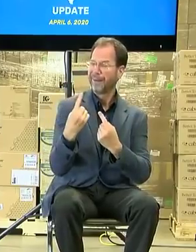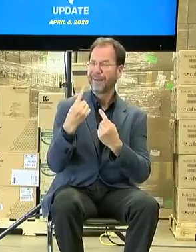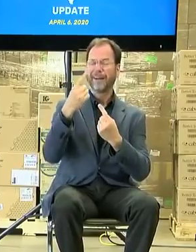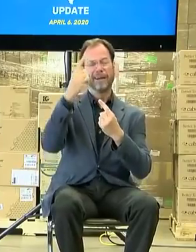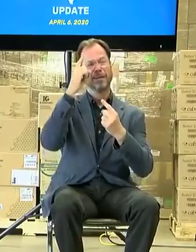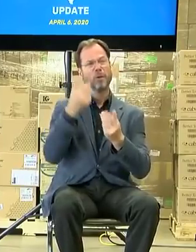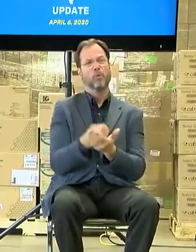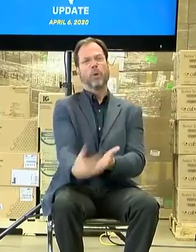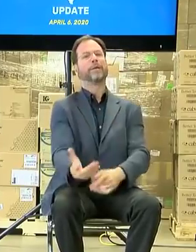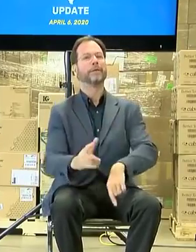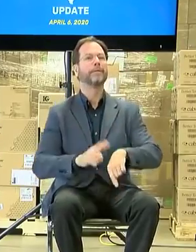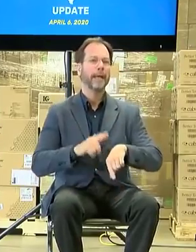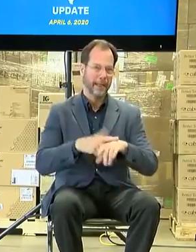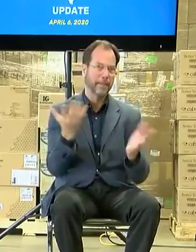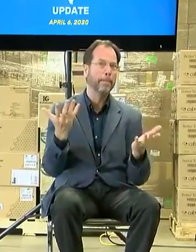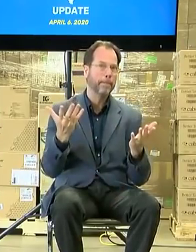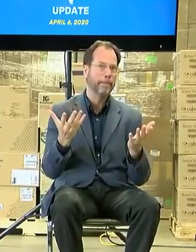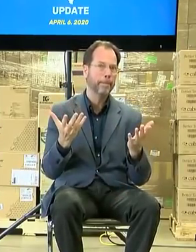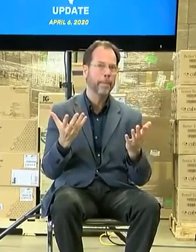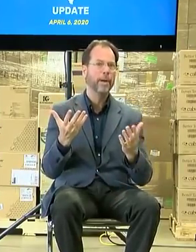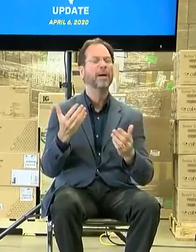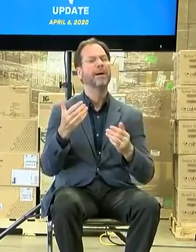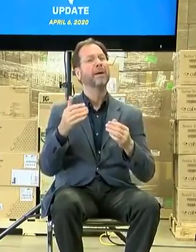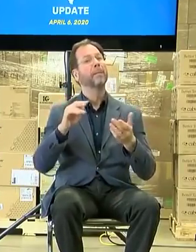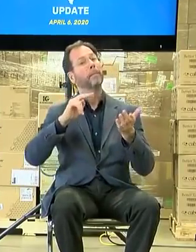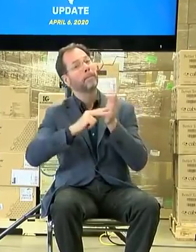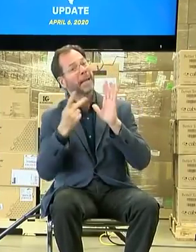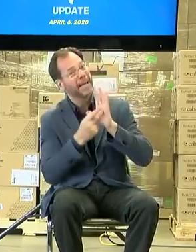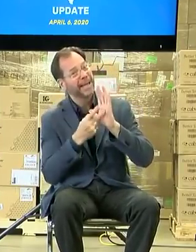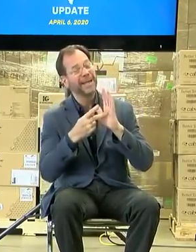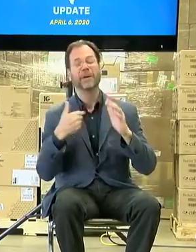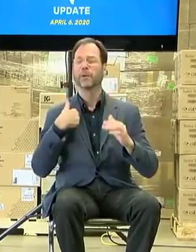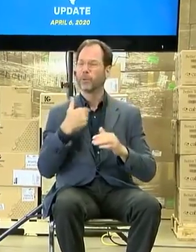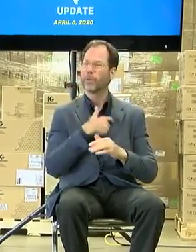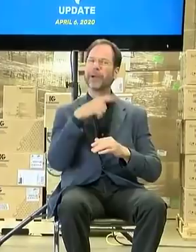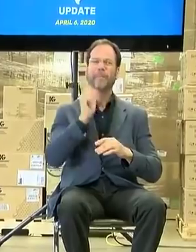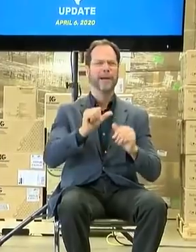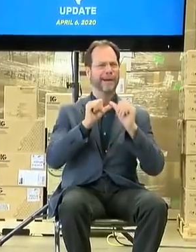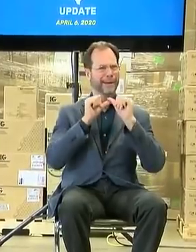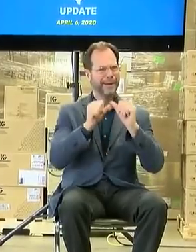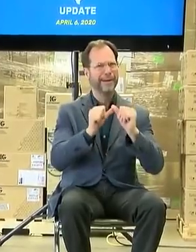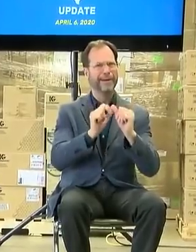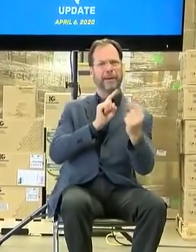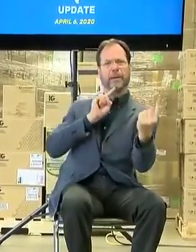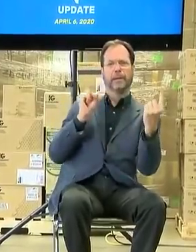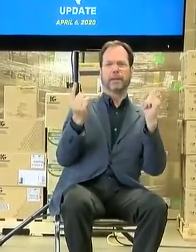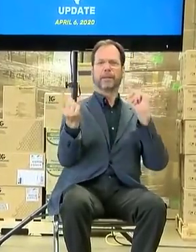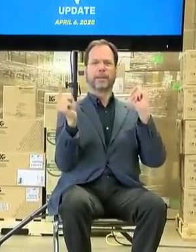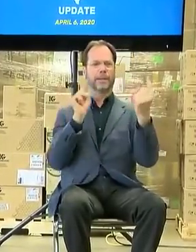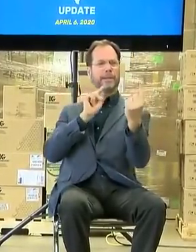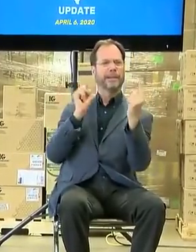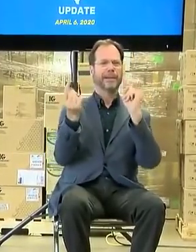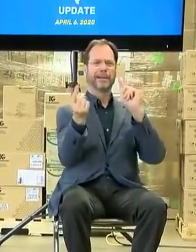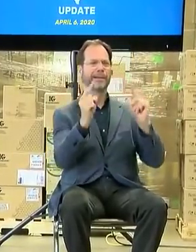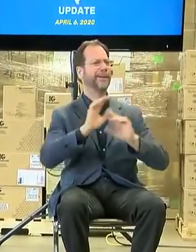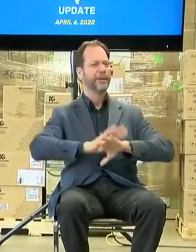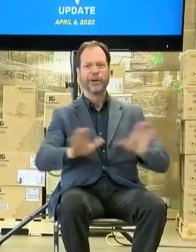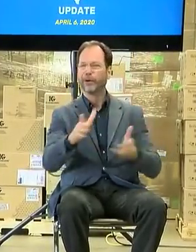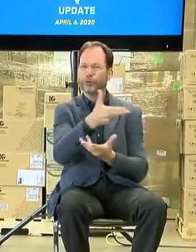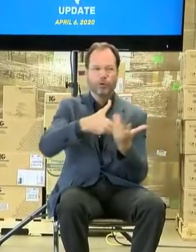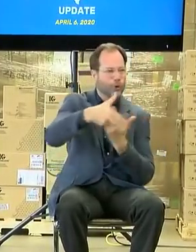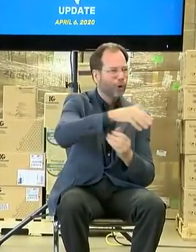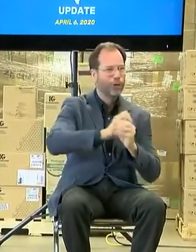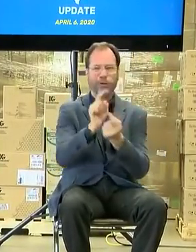for nothing. As a result, we must continue the distancing led to this